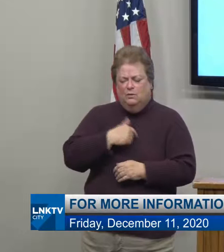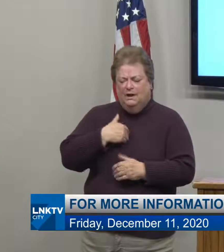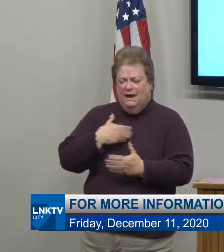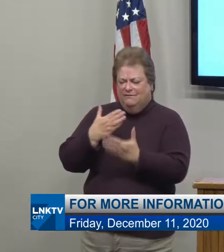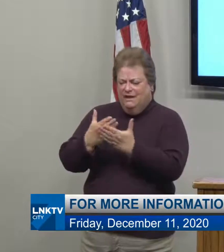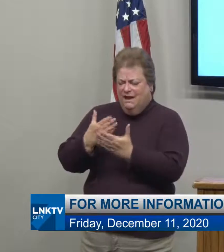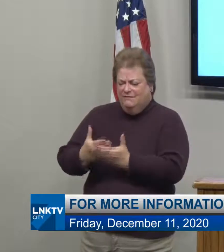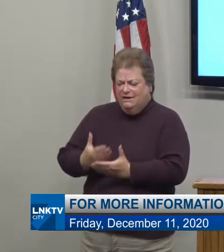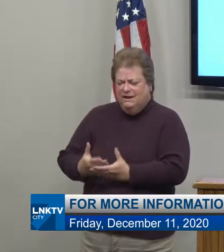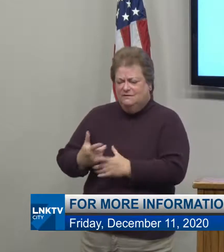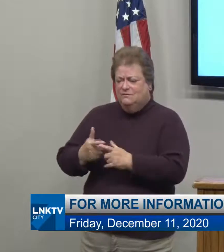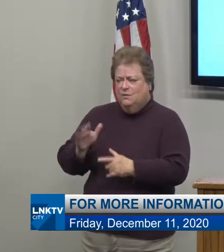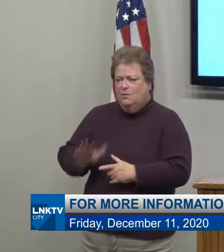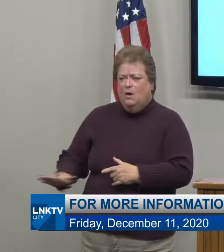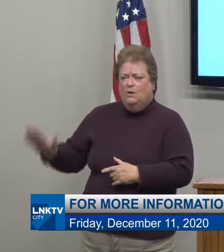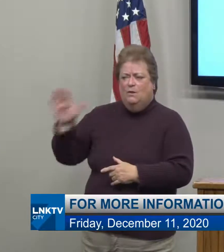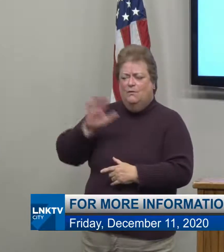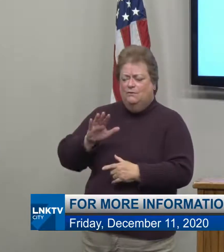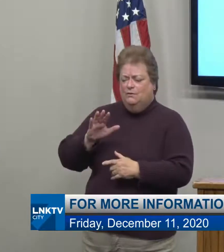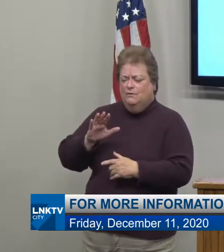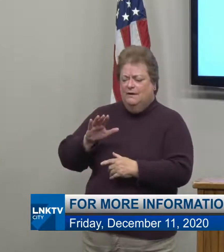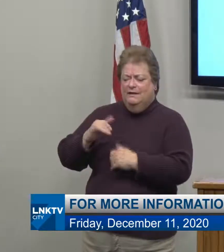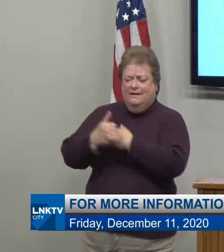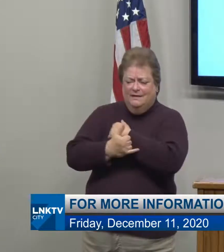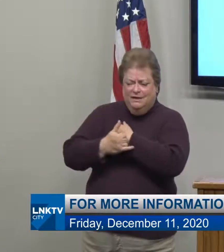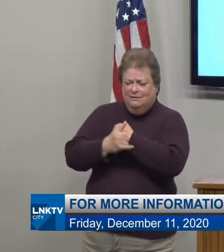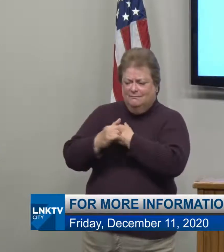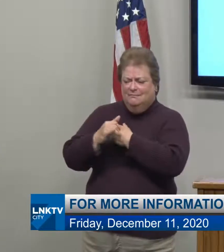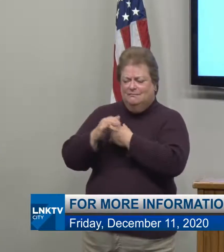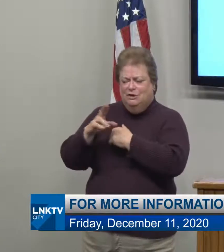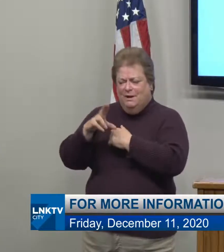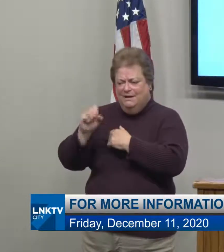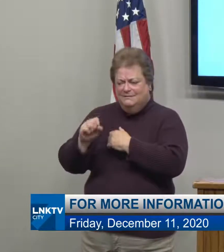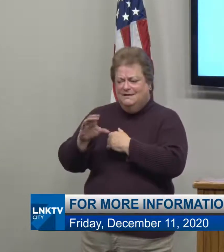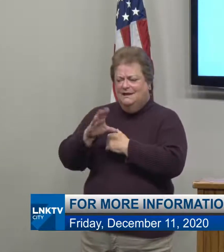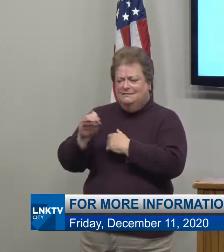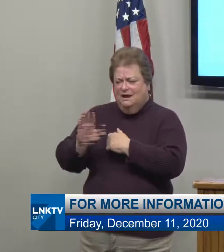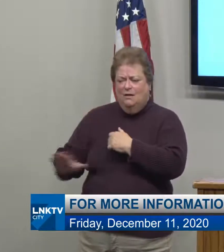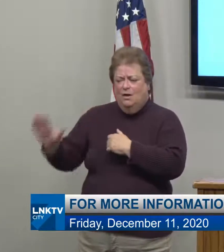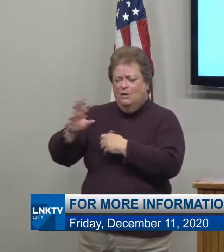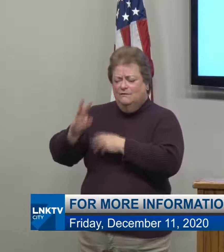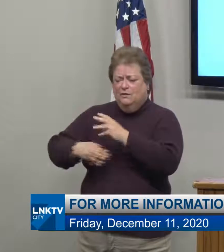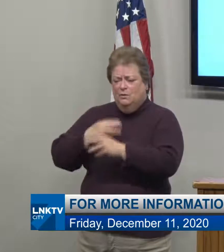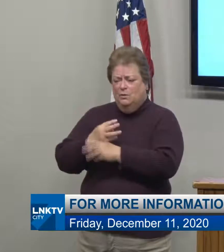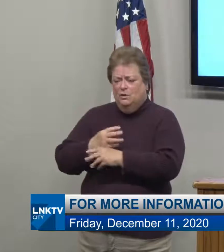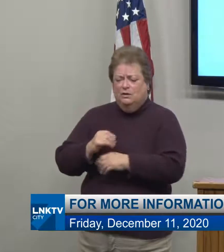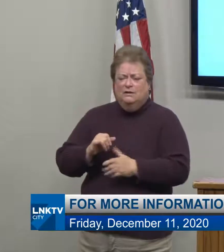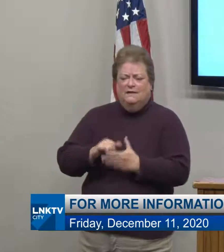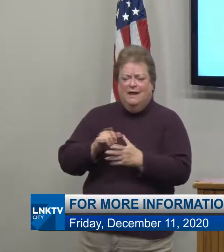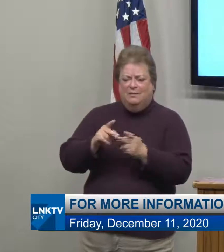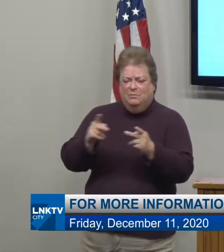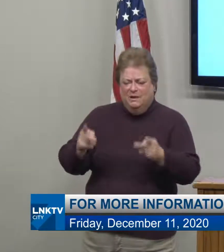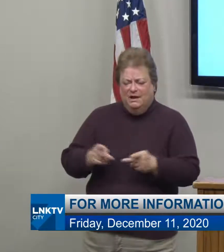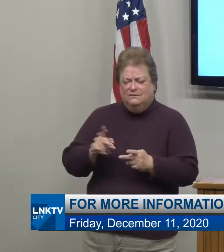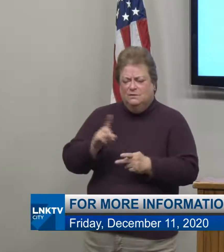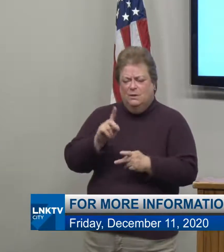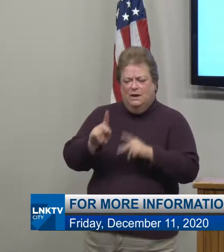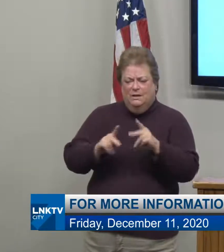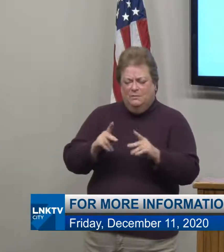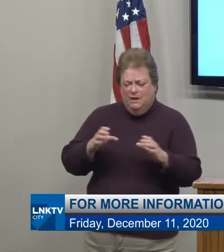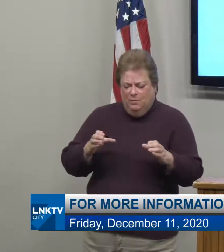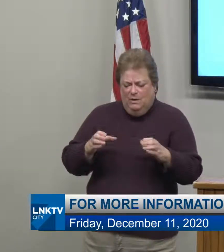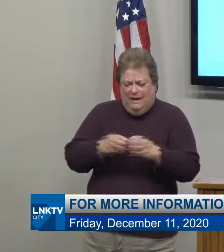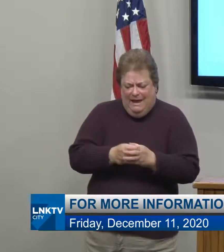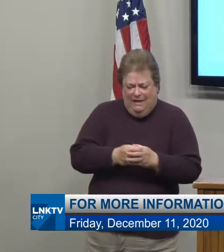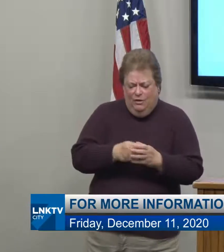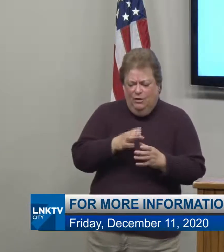across the country, all around the globe and locally as well, that places where people are gathered and